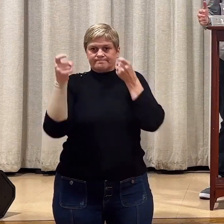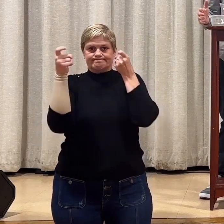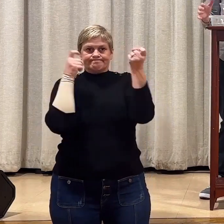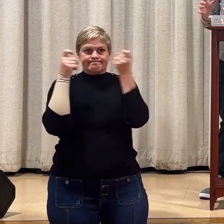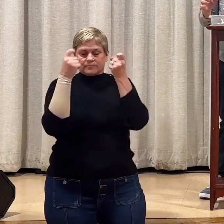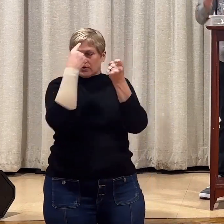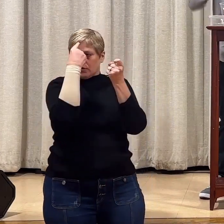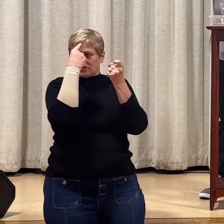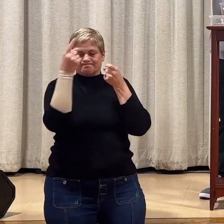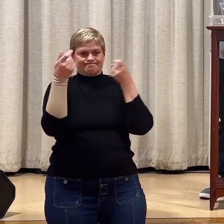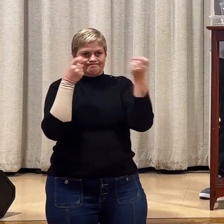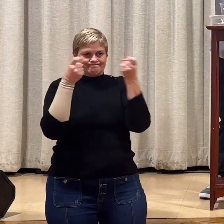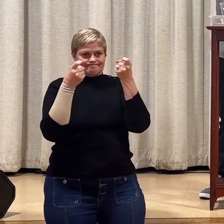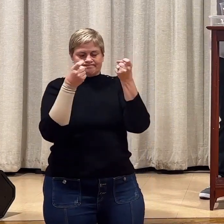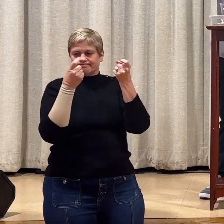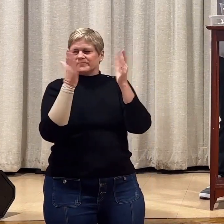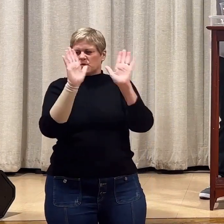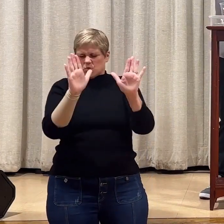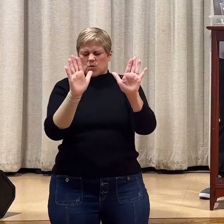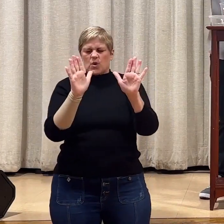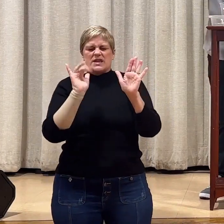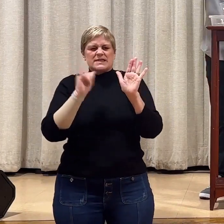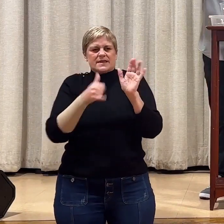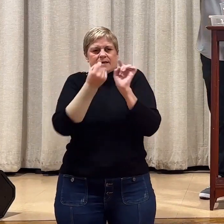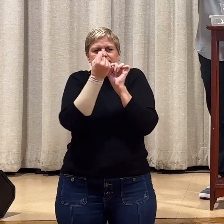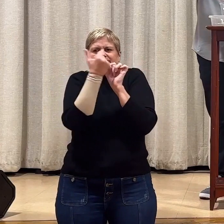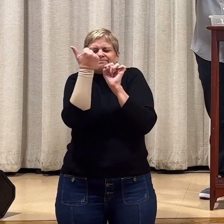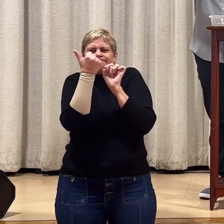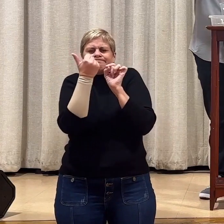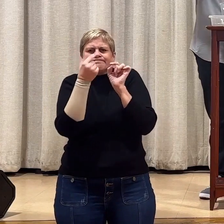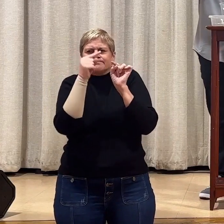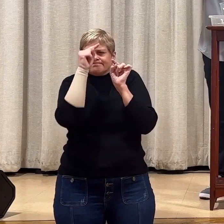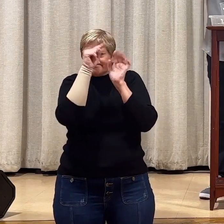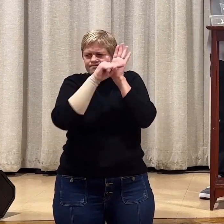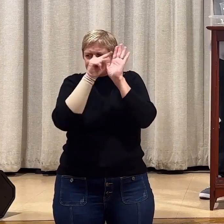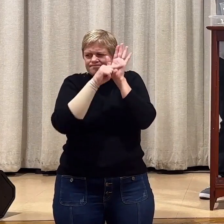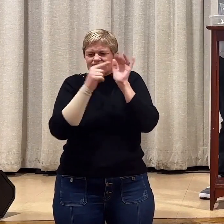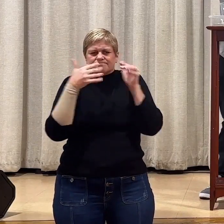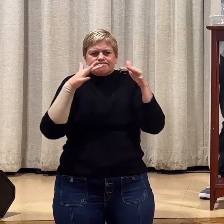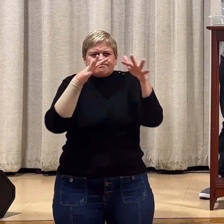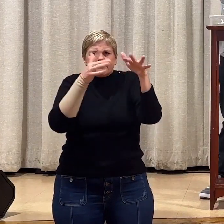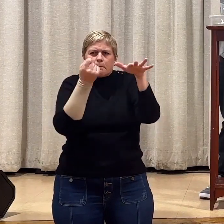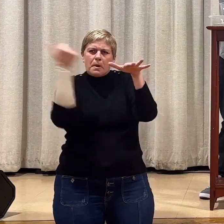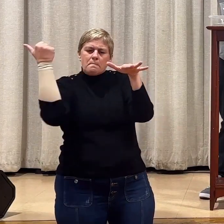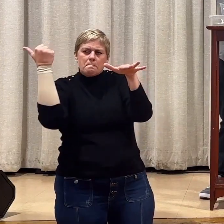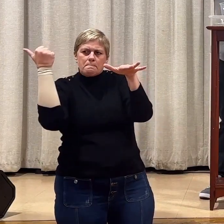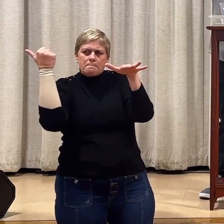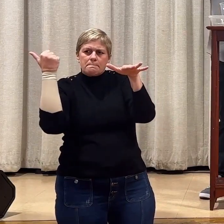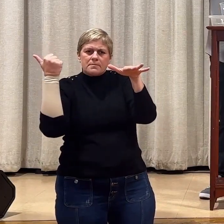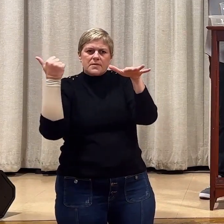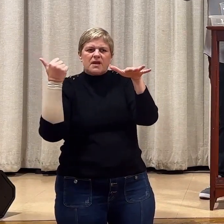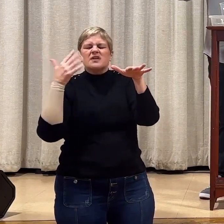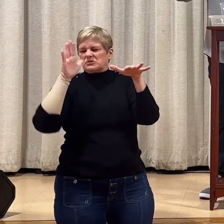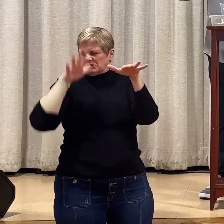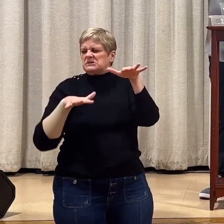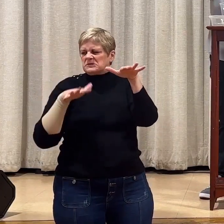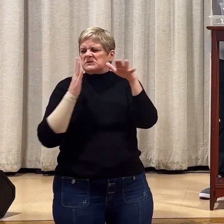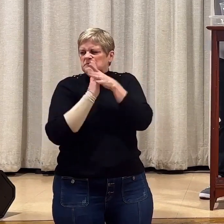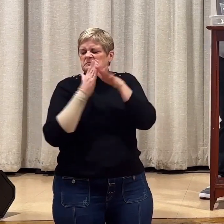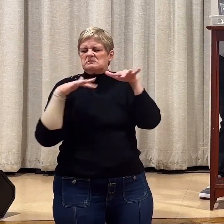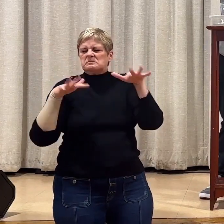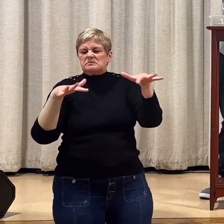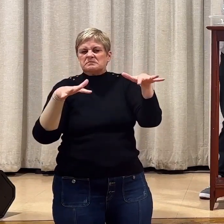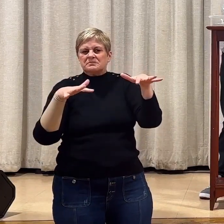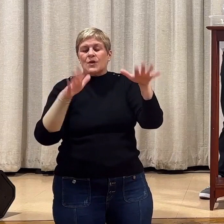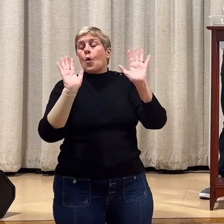on our own and say, you know what, I'm going to take out a little bit of the anxiety. I'm going to stop being anxious.